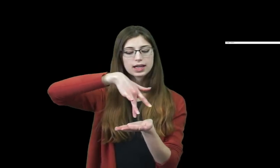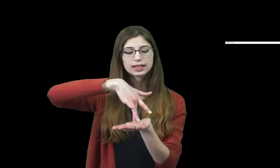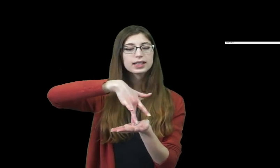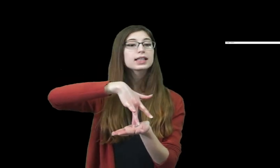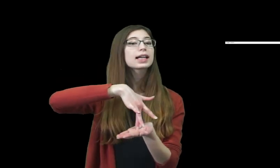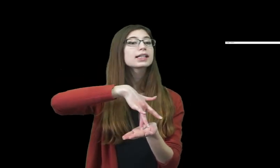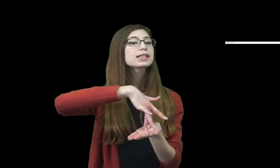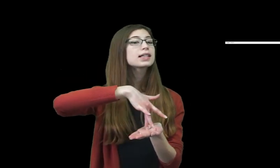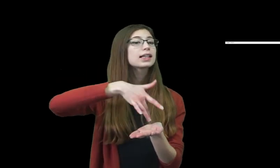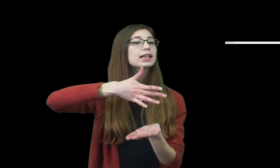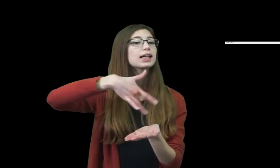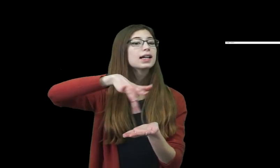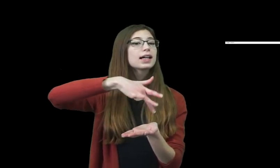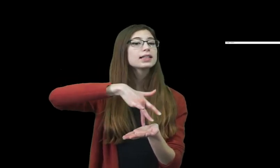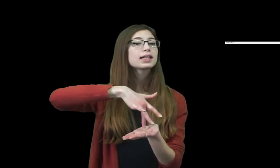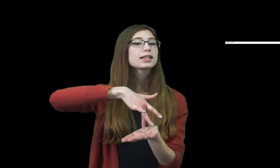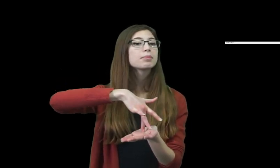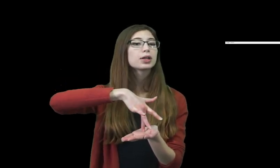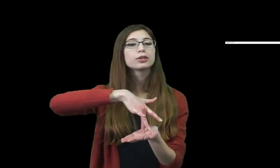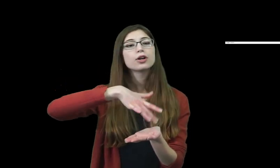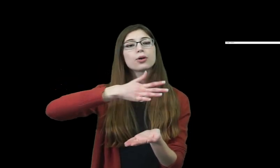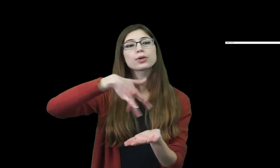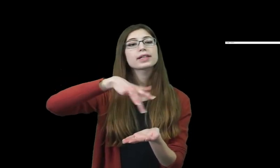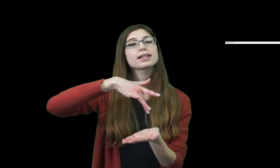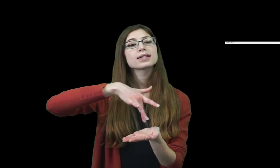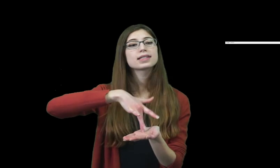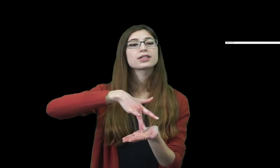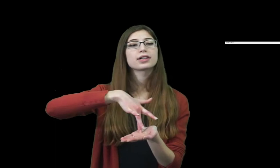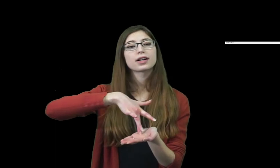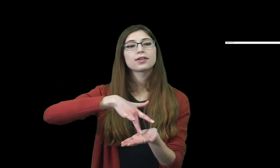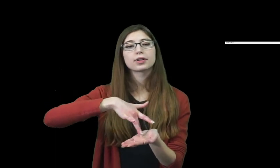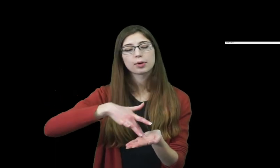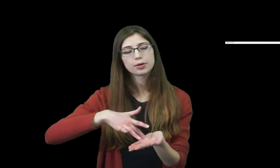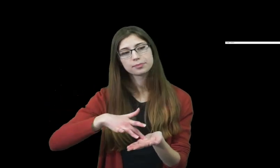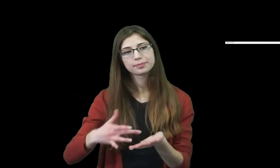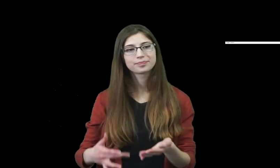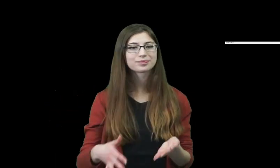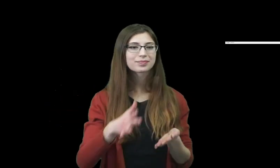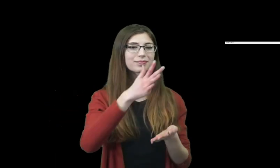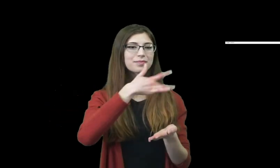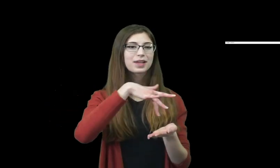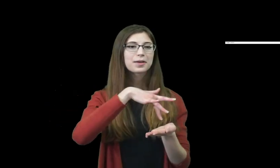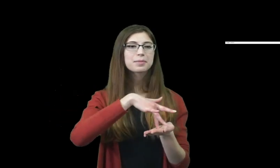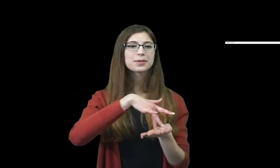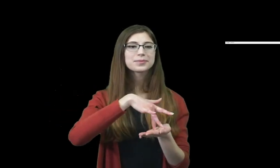then it lands neatly in the middle or the center of your palm. Middle.